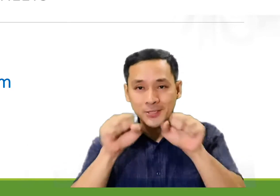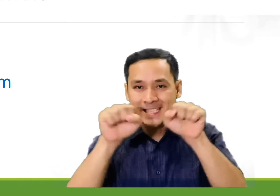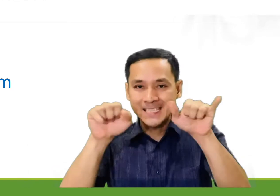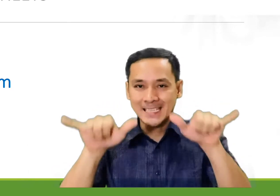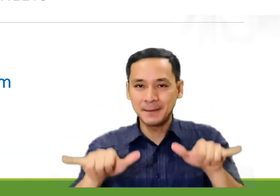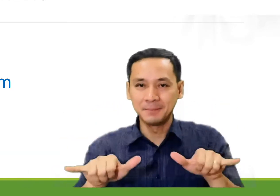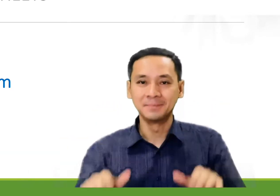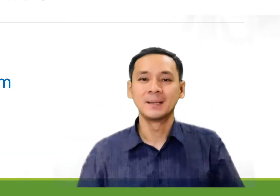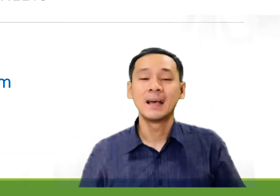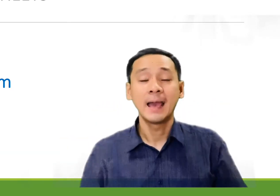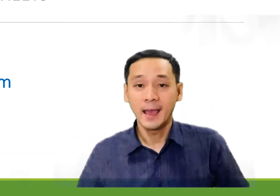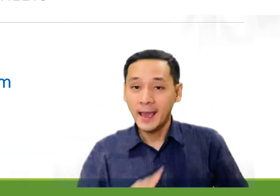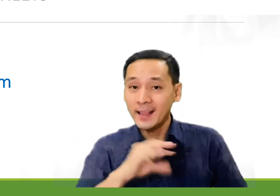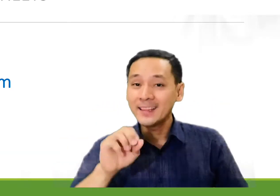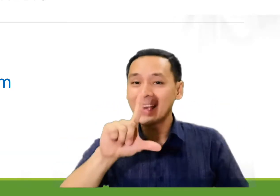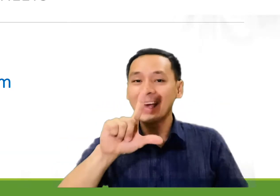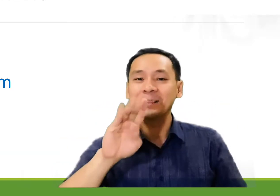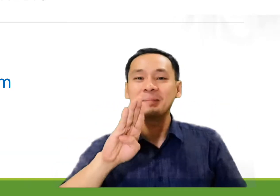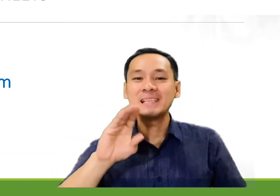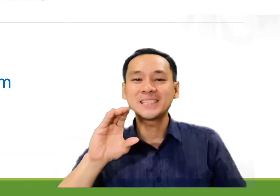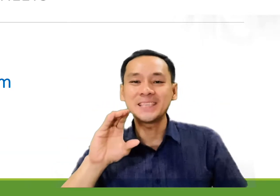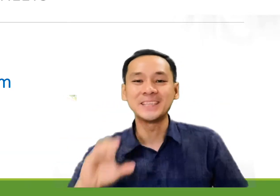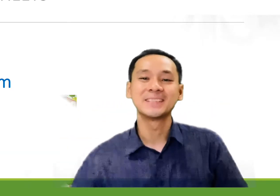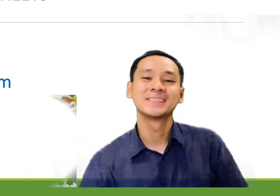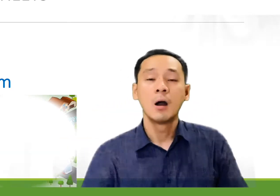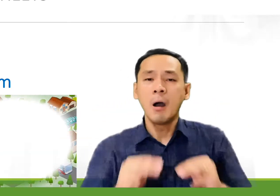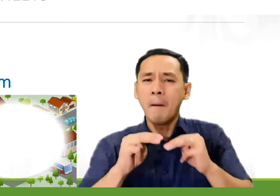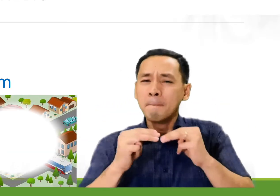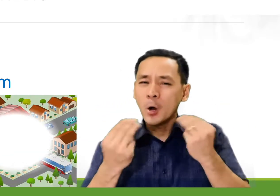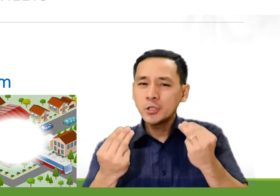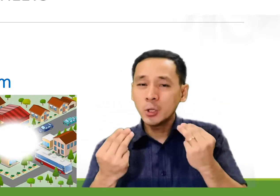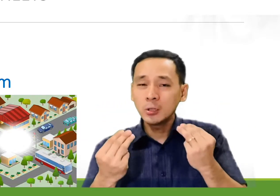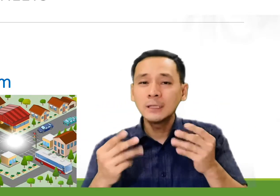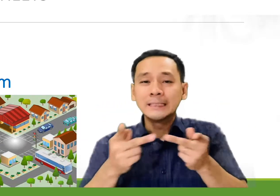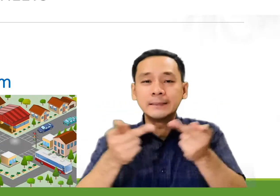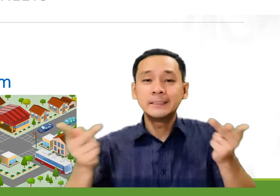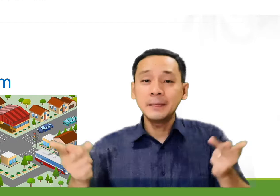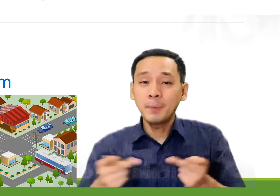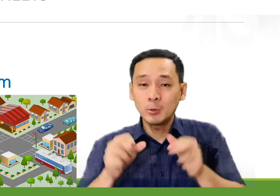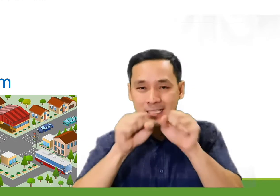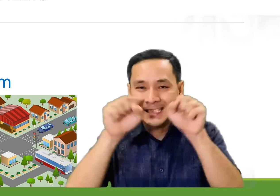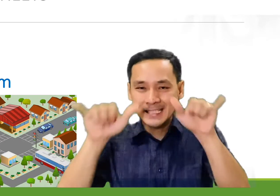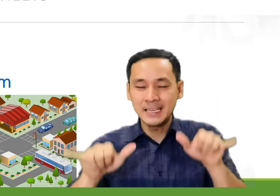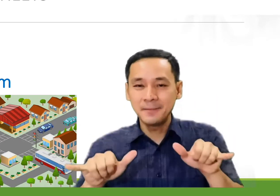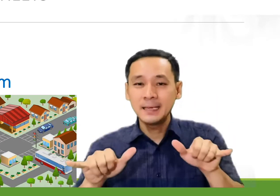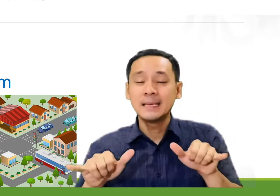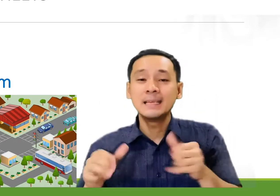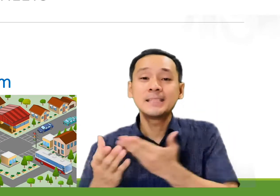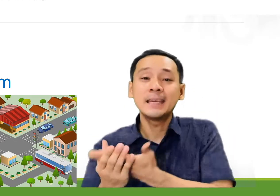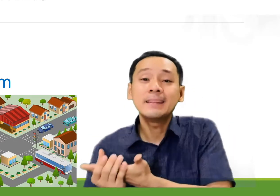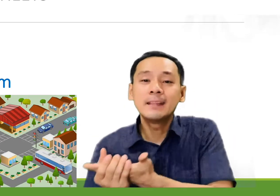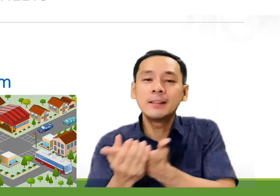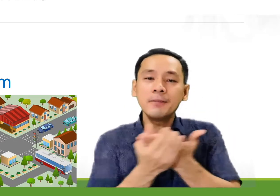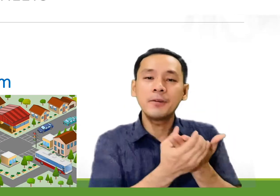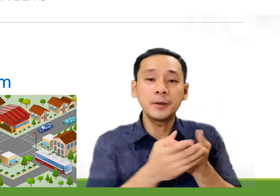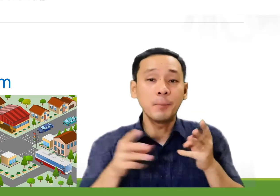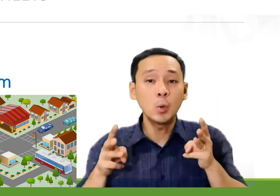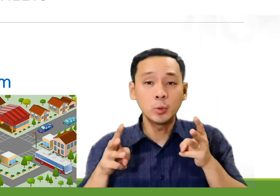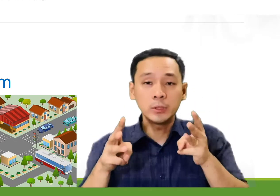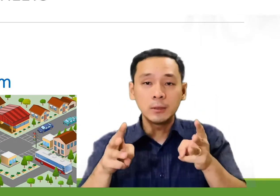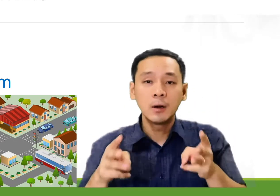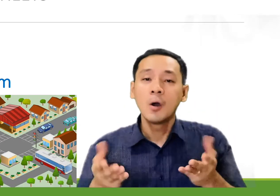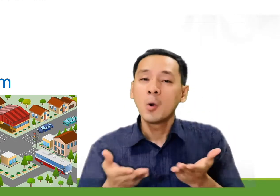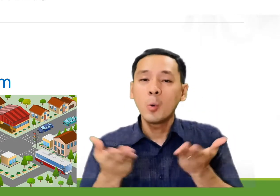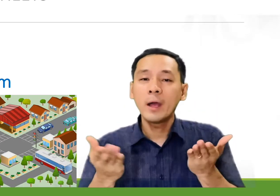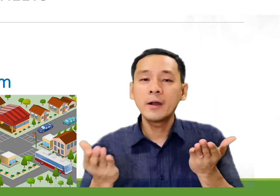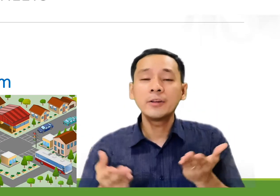Depot system and LDC. Module Depot system is a delivery